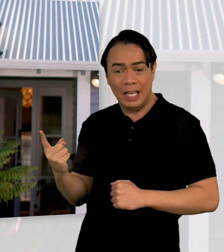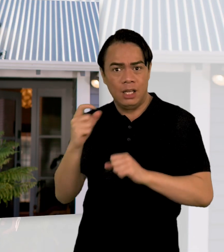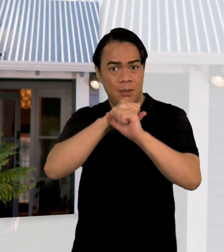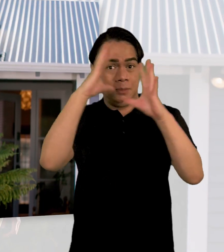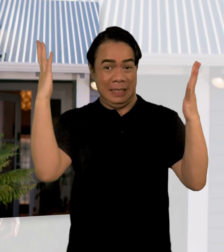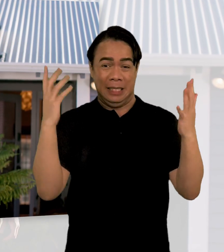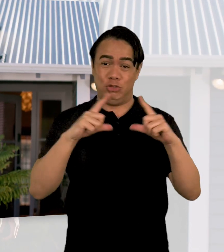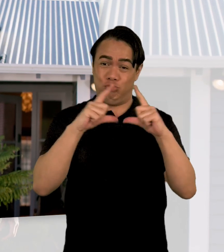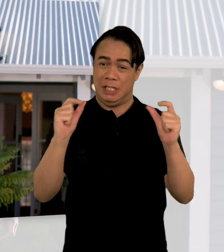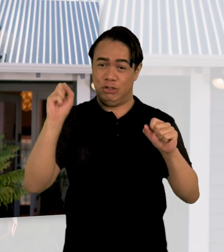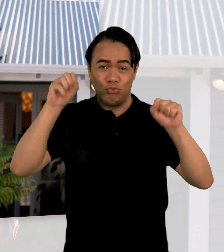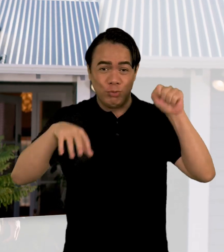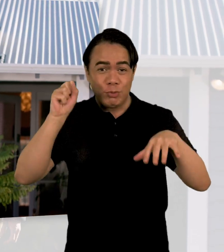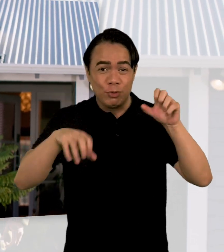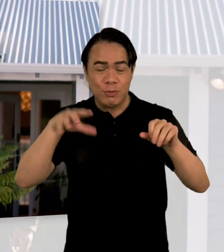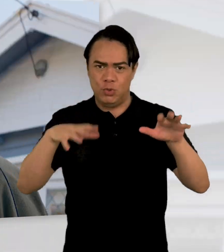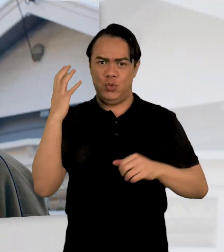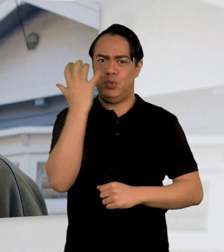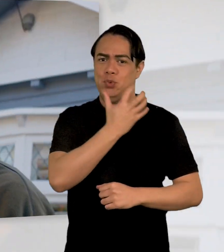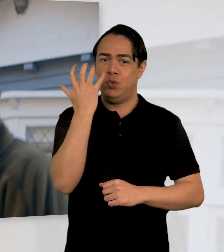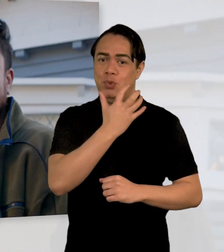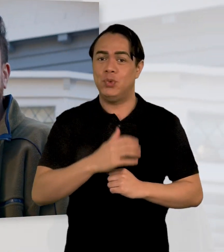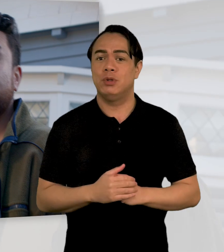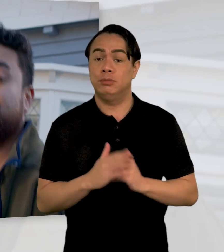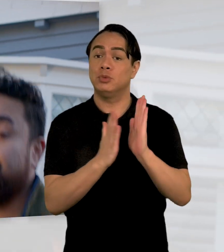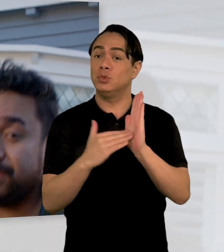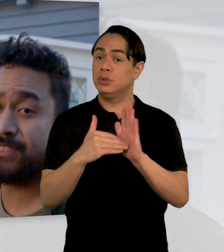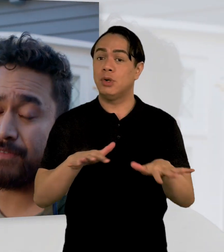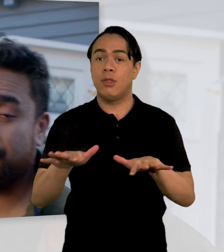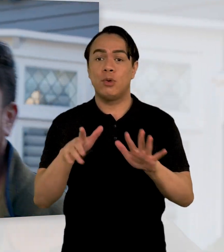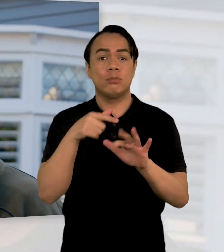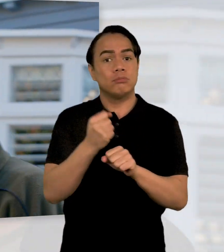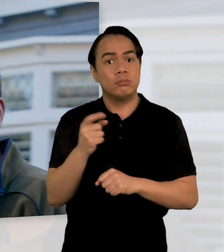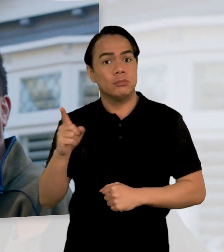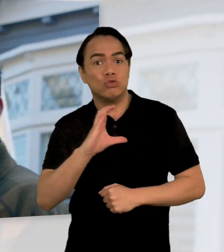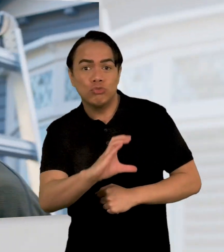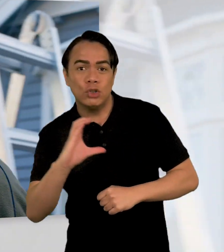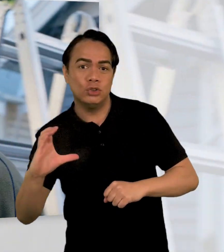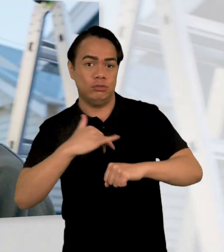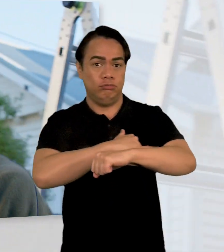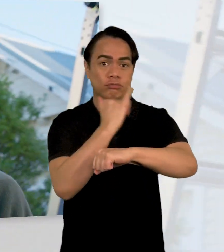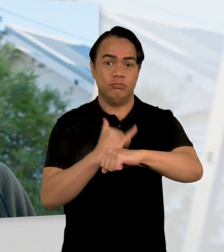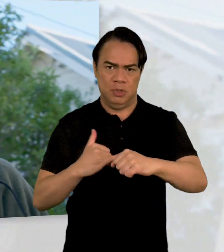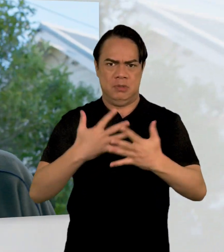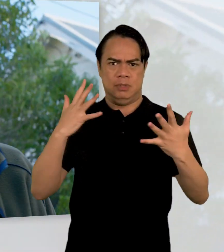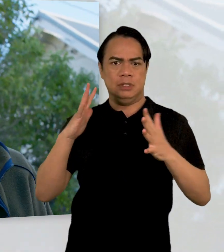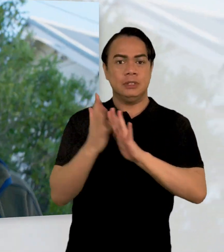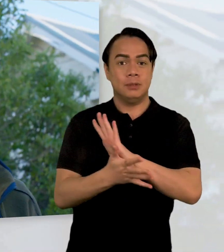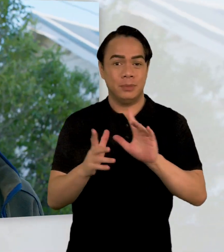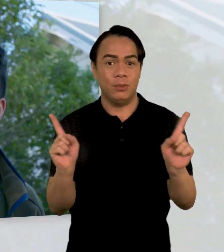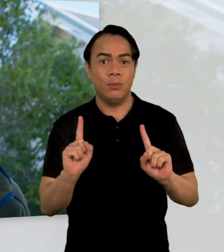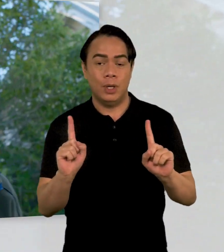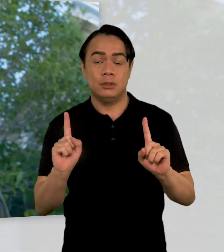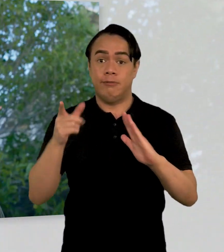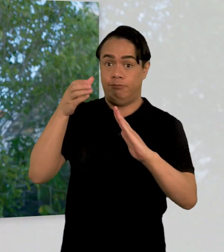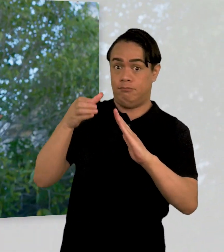Now imagine a whole structure made of them coming down. Thousands of chimneys have either been damaged or collapsed in recent quakes, like the ones in